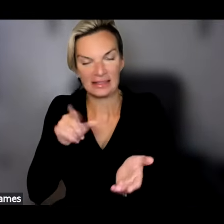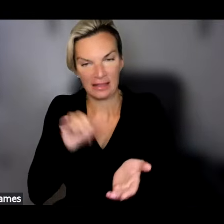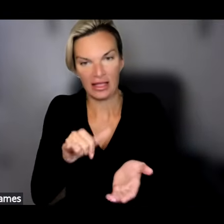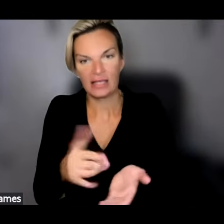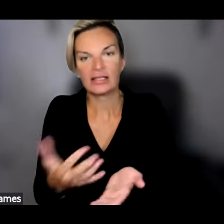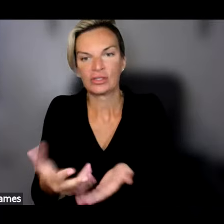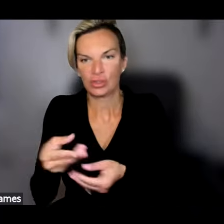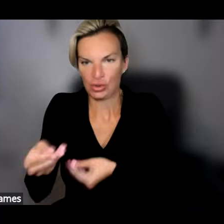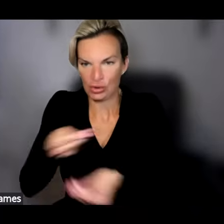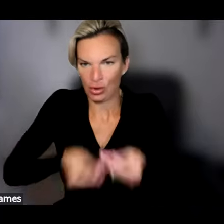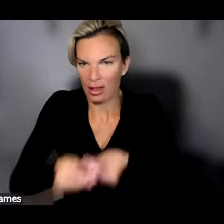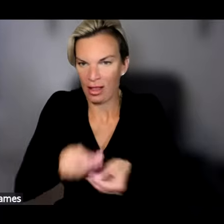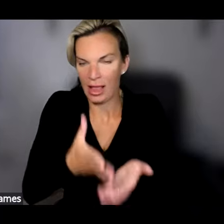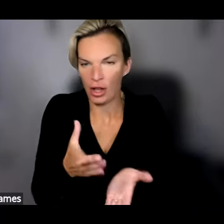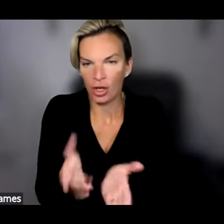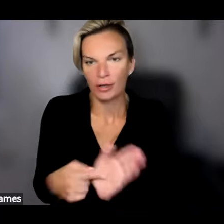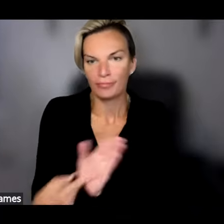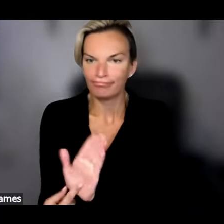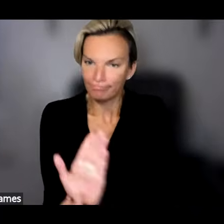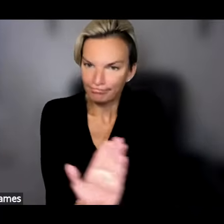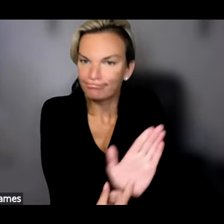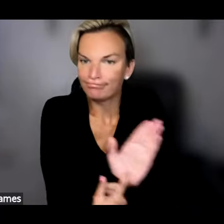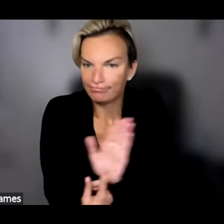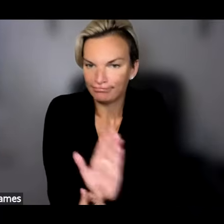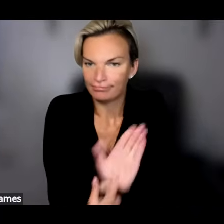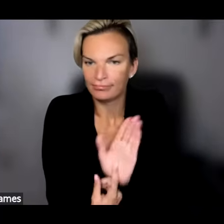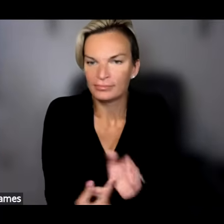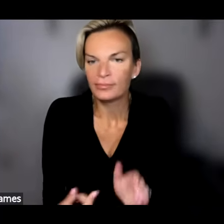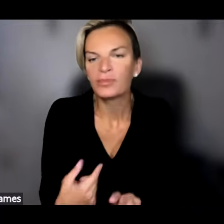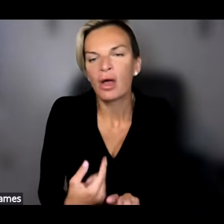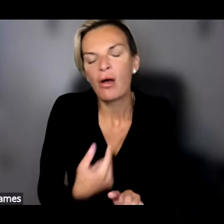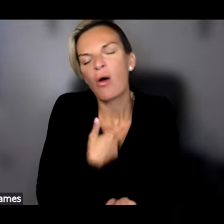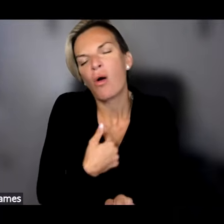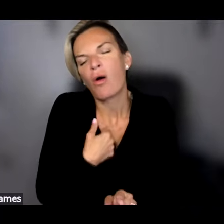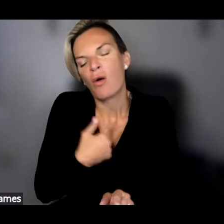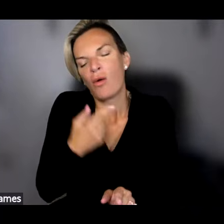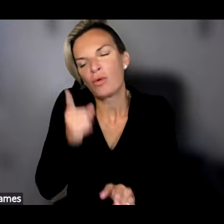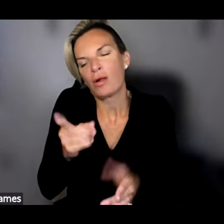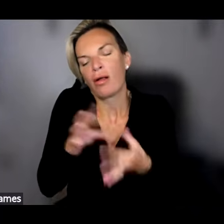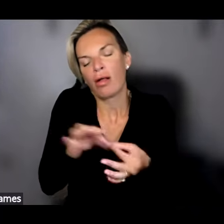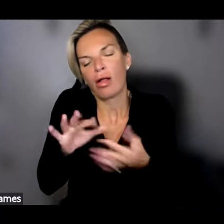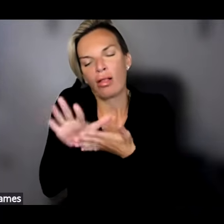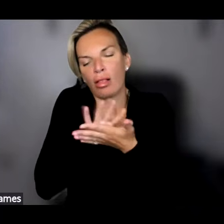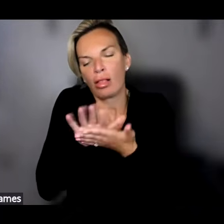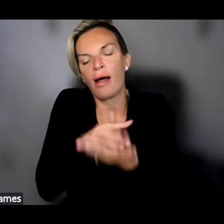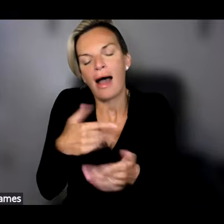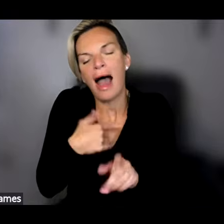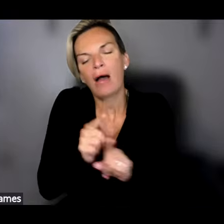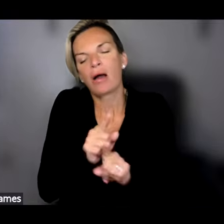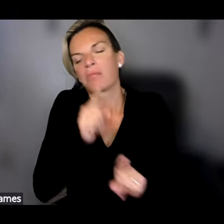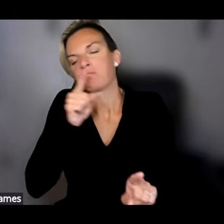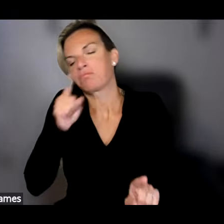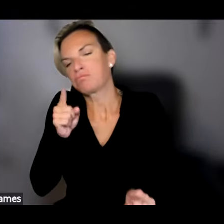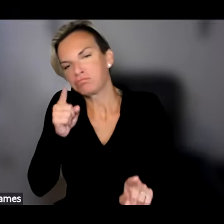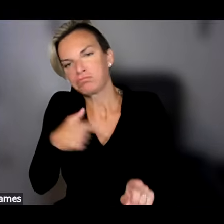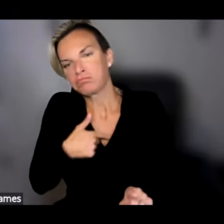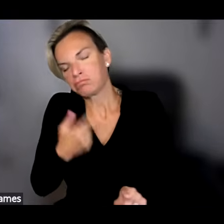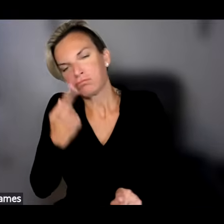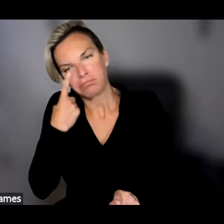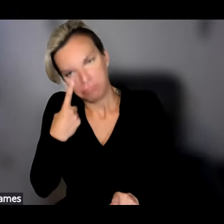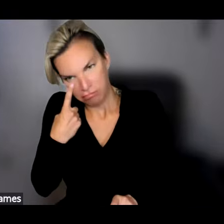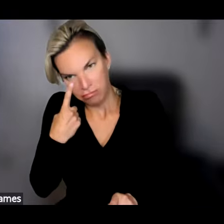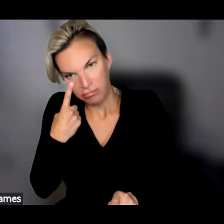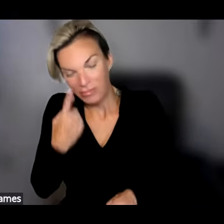Cambensi. Cambensi says, well, I was 10 to 12 feet away and I saw what was going on. We don't have circulation by